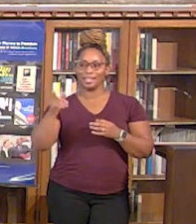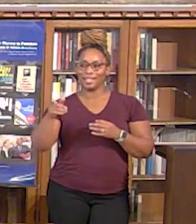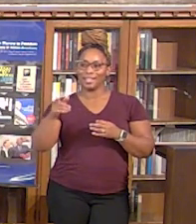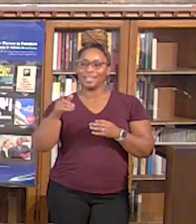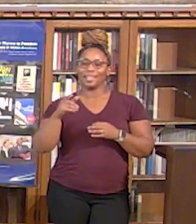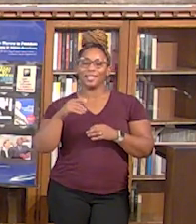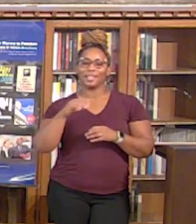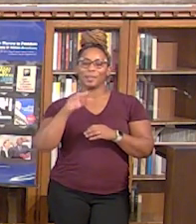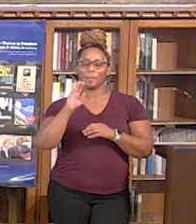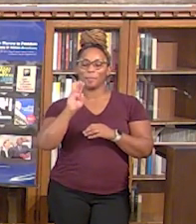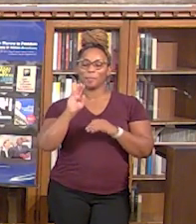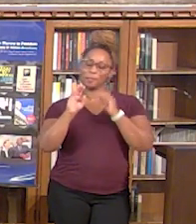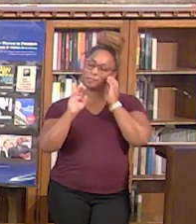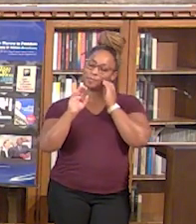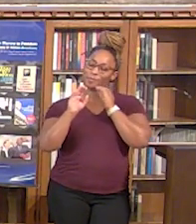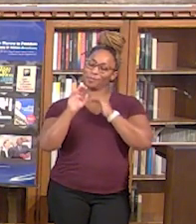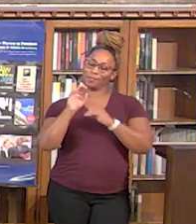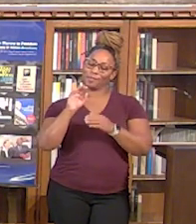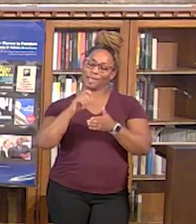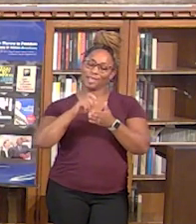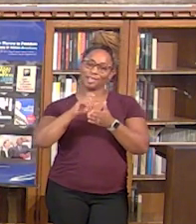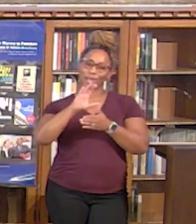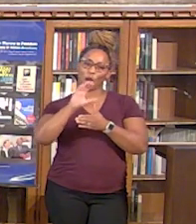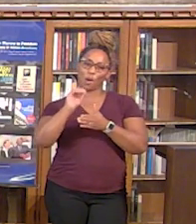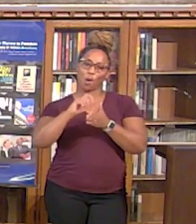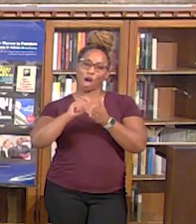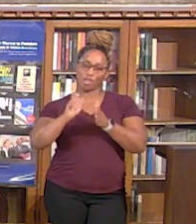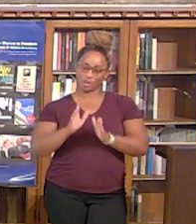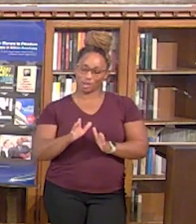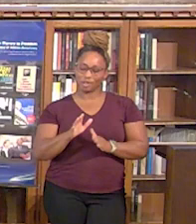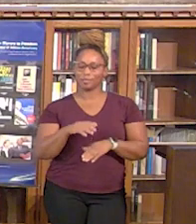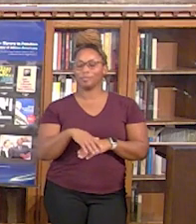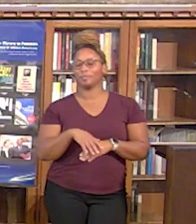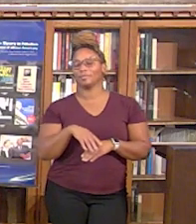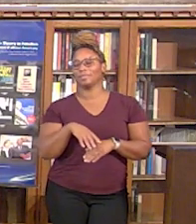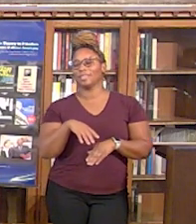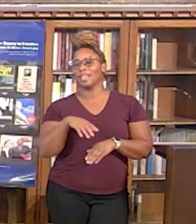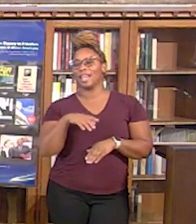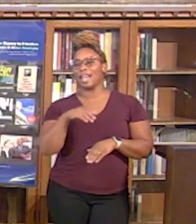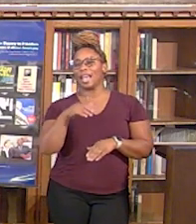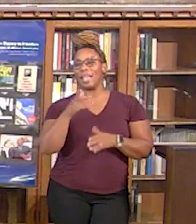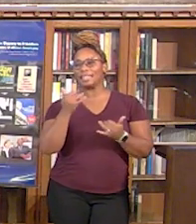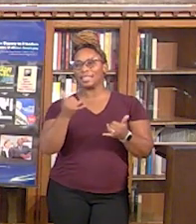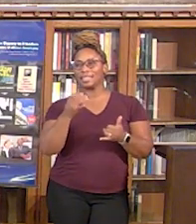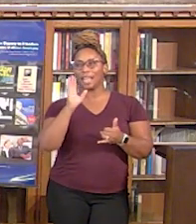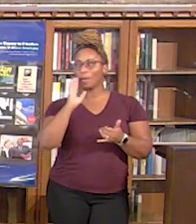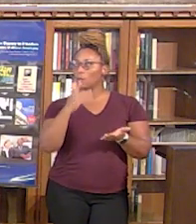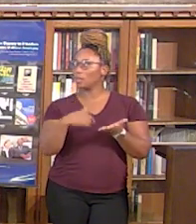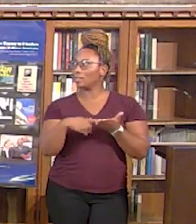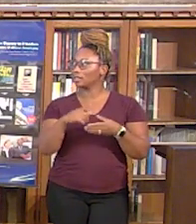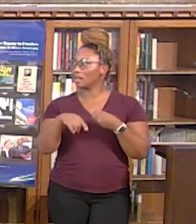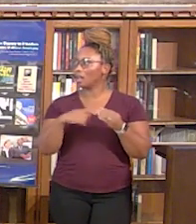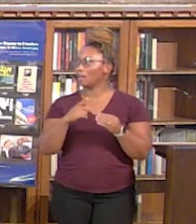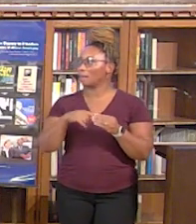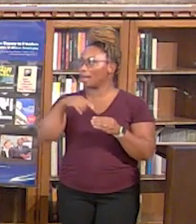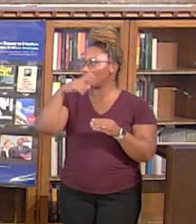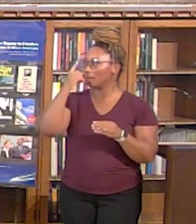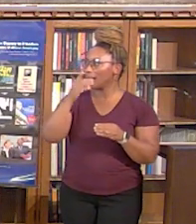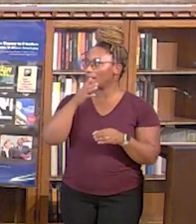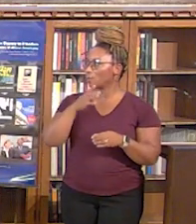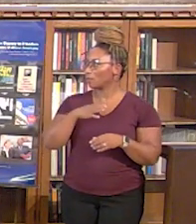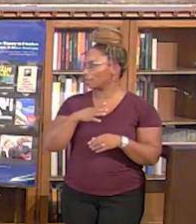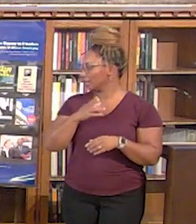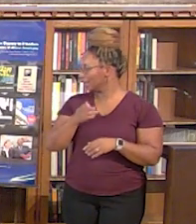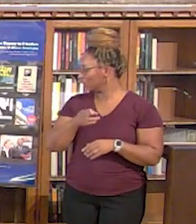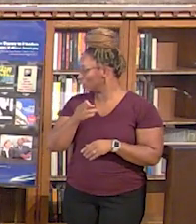Evelyn higen bam that was a wonderful talk thank you uh today we're going to talk about black women